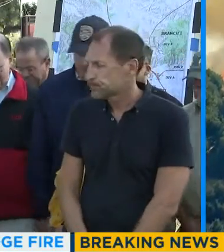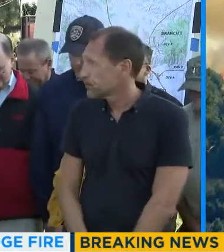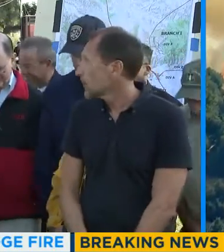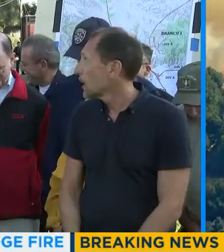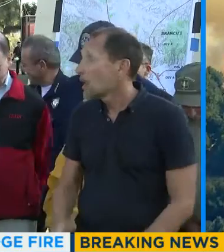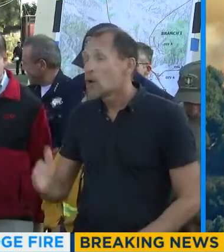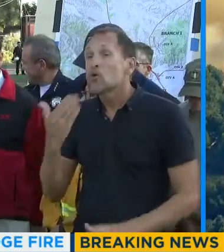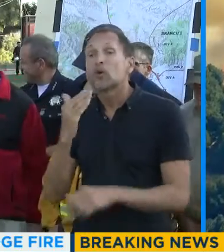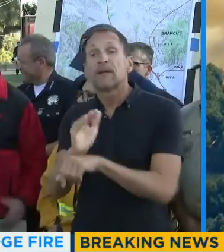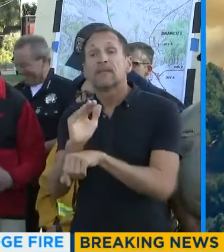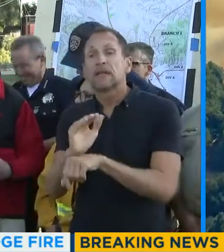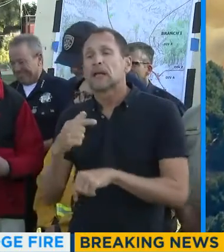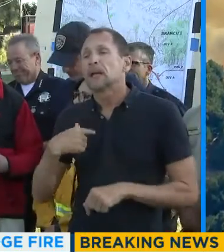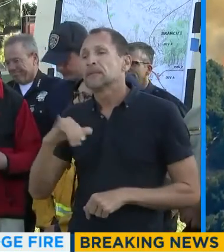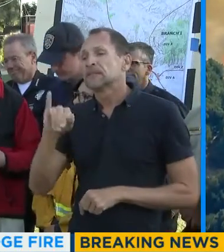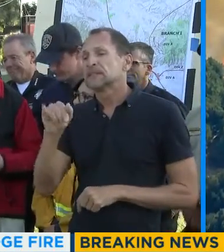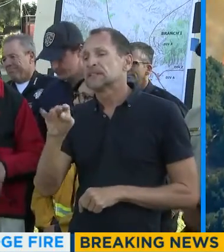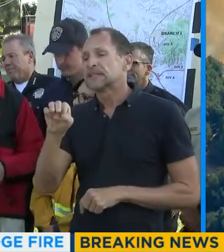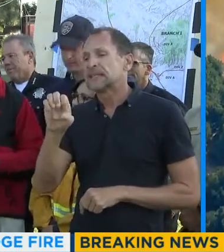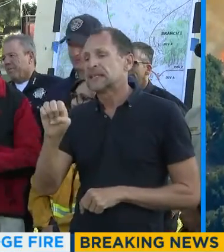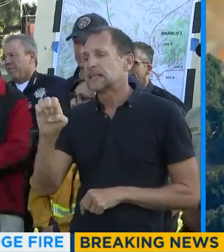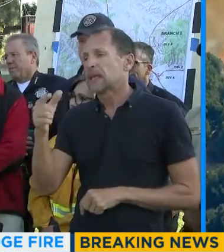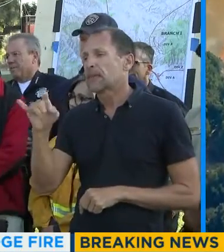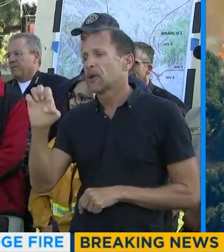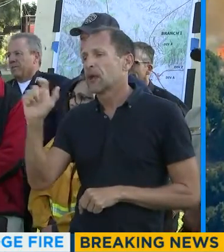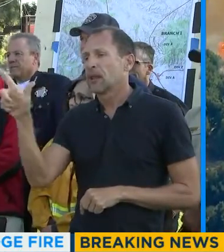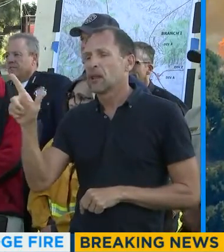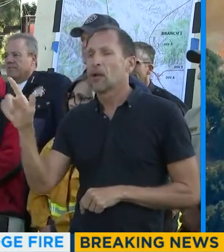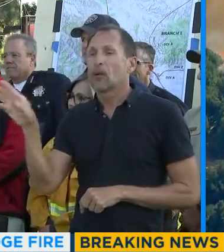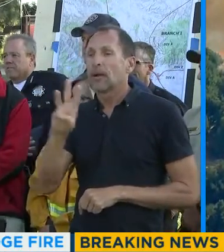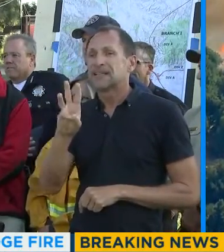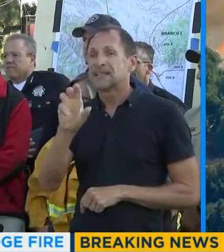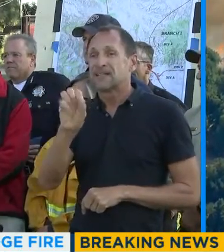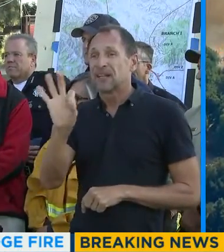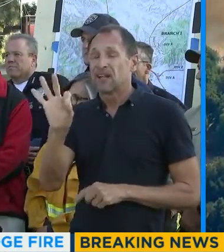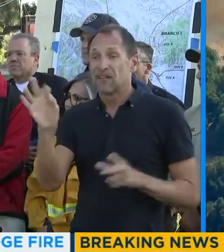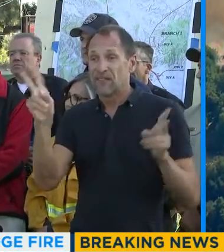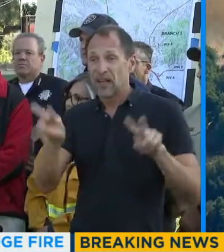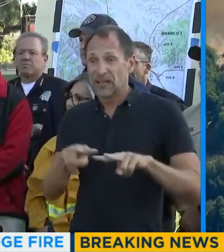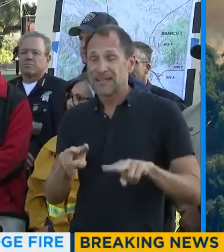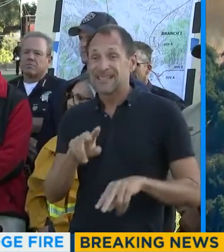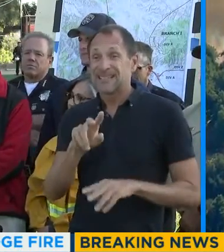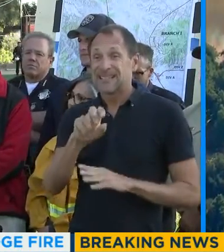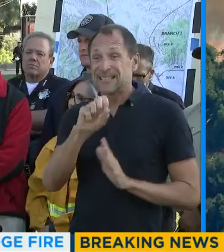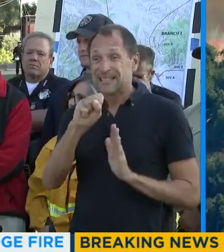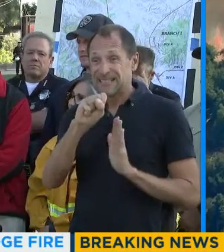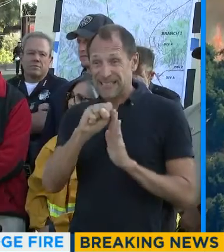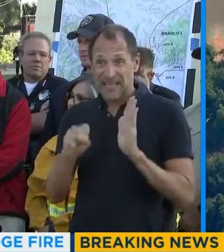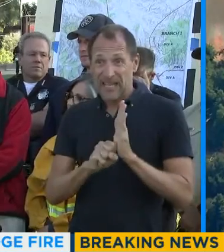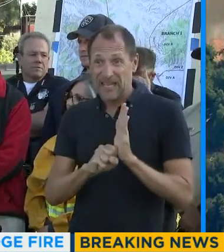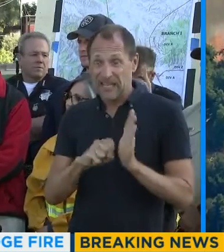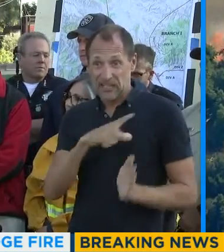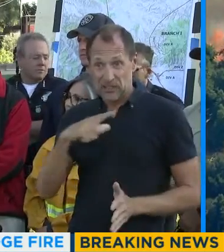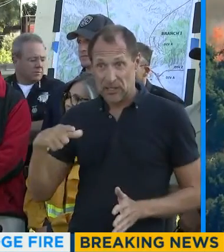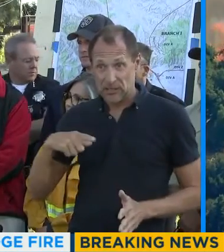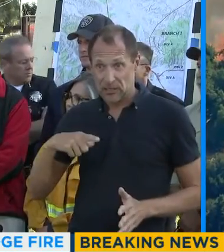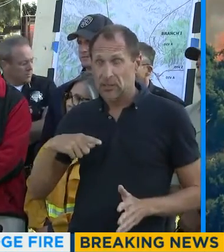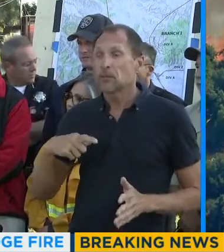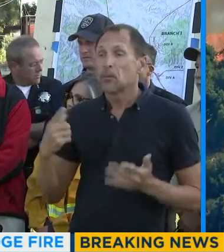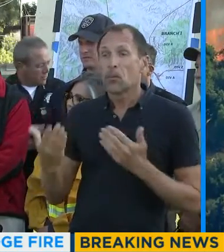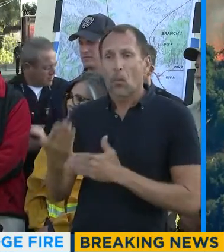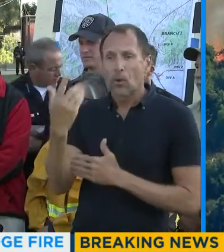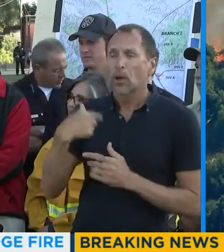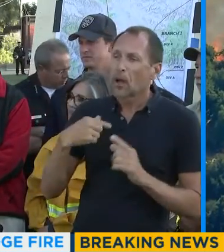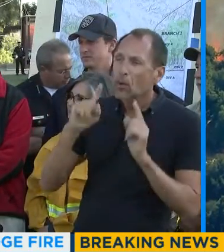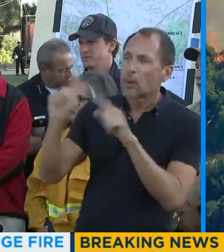Good evening, everybody. Jesse Gabriel represent the West San Fernando Valley, and the state legislature was up in Sacramento this morning with our governor, Gavin